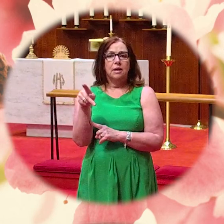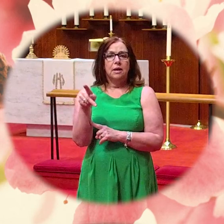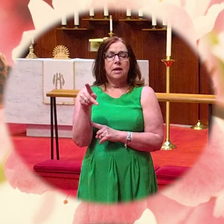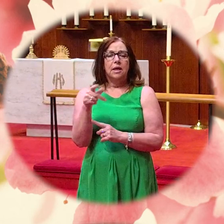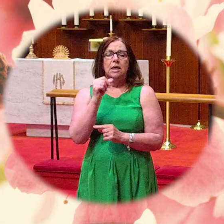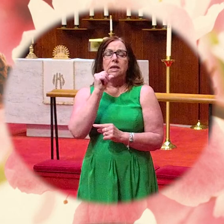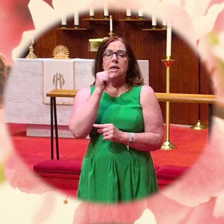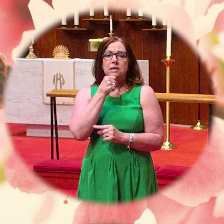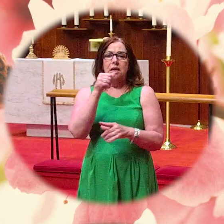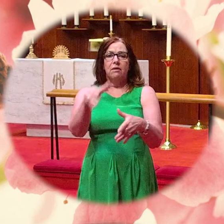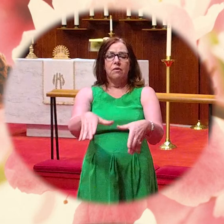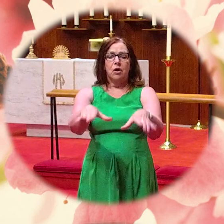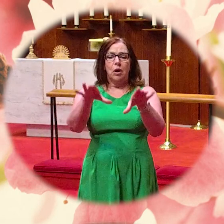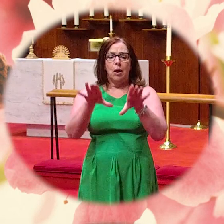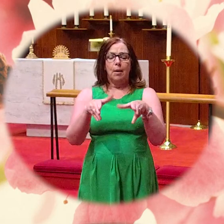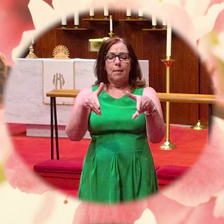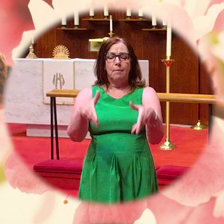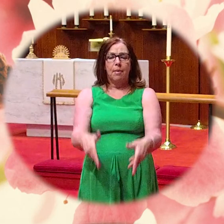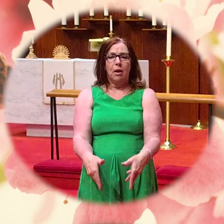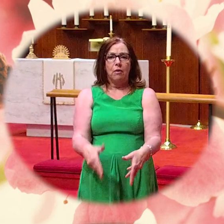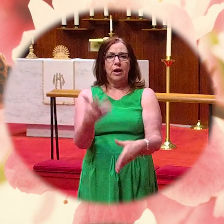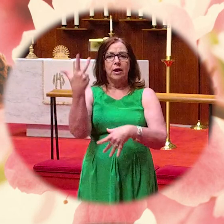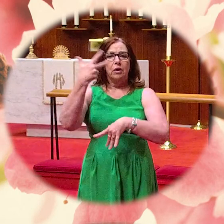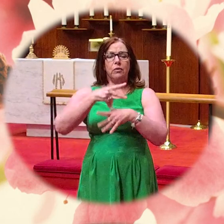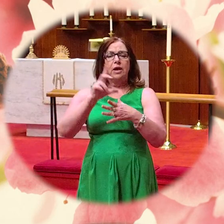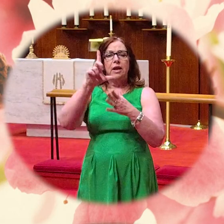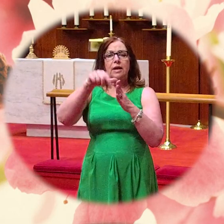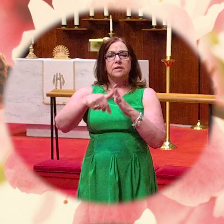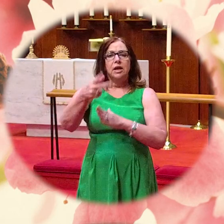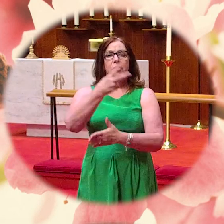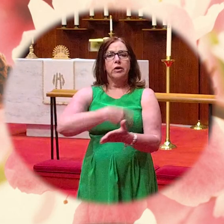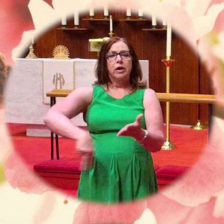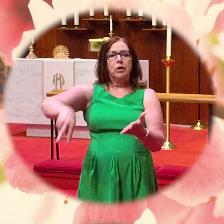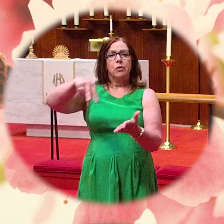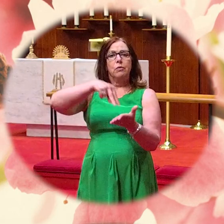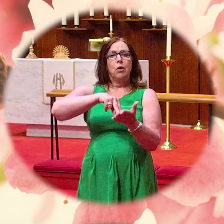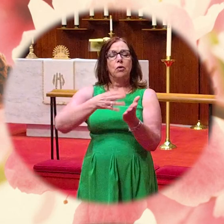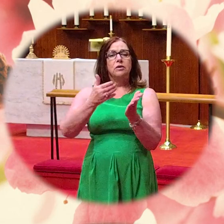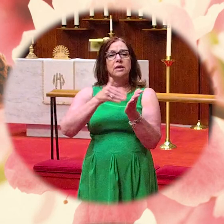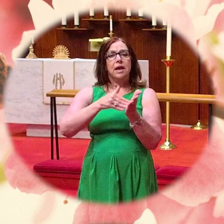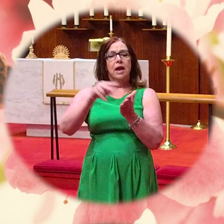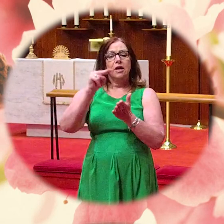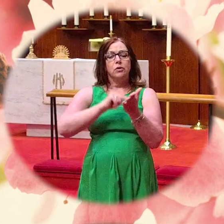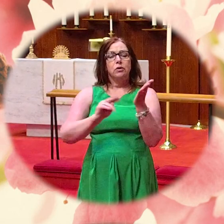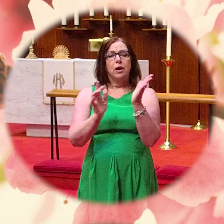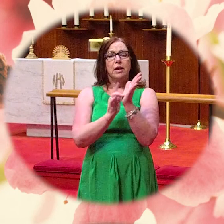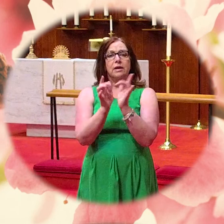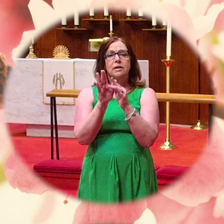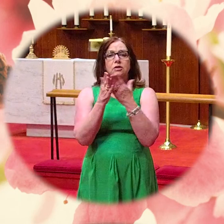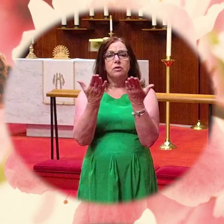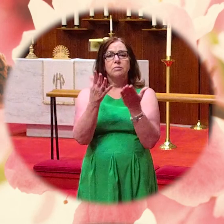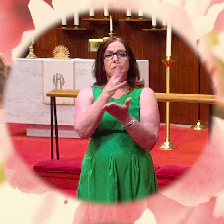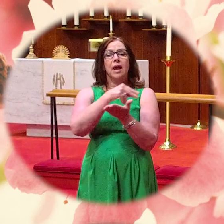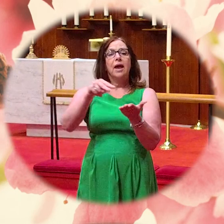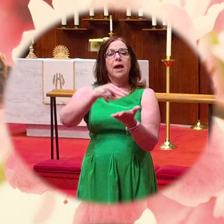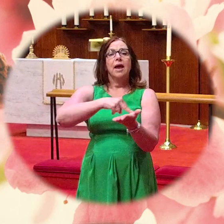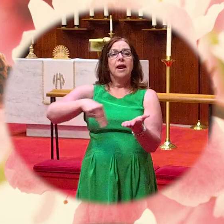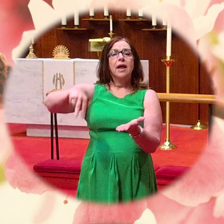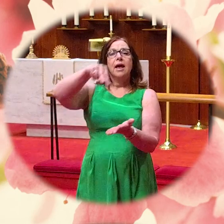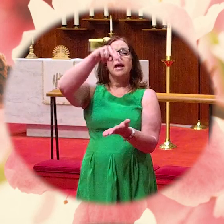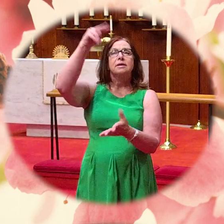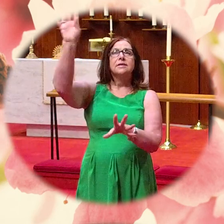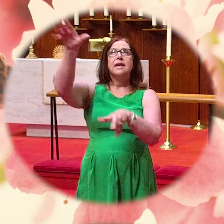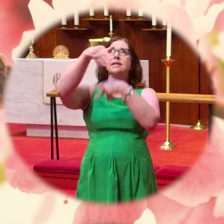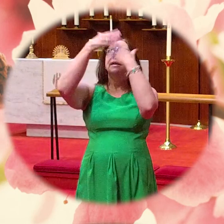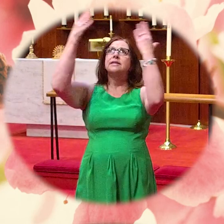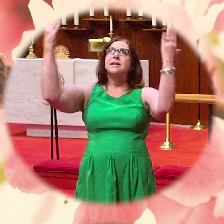He suffered and was buried, and the third day he rose again, according to the scriptures, and ascended into